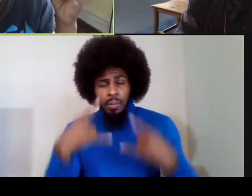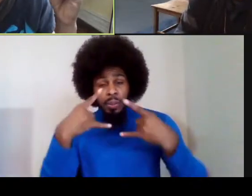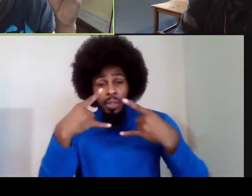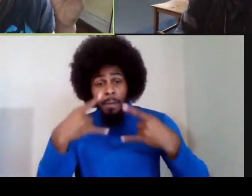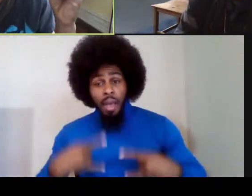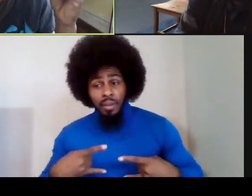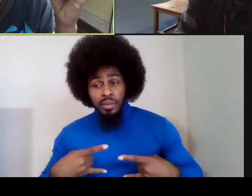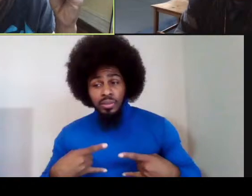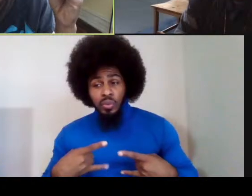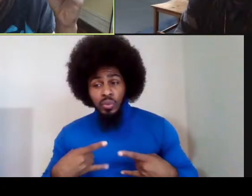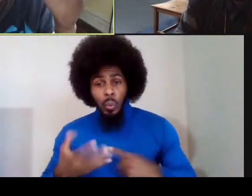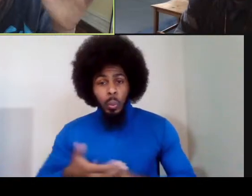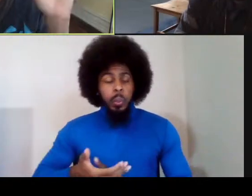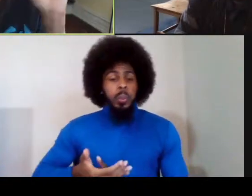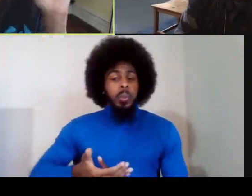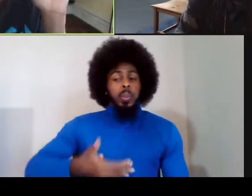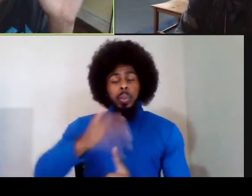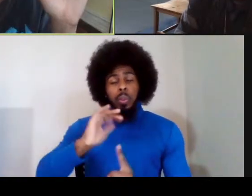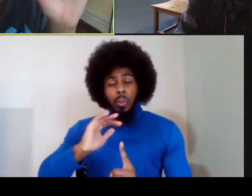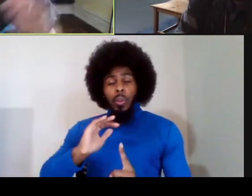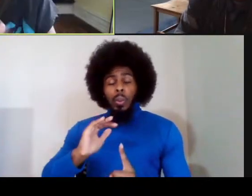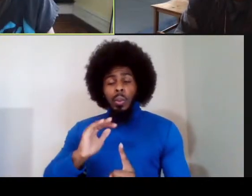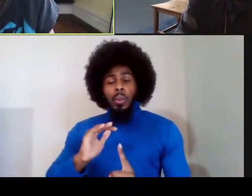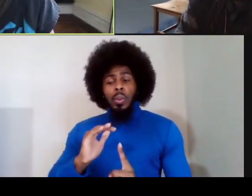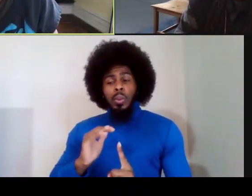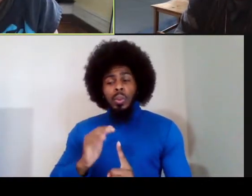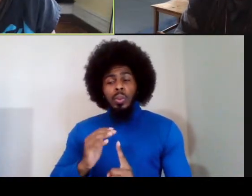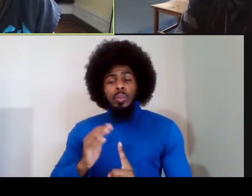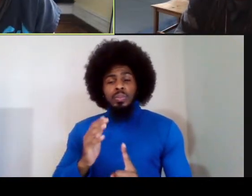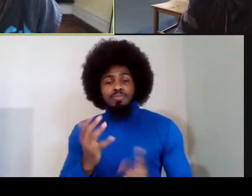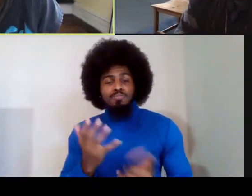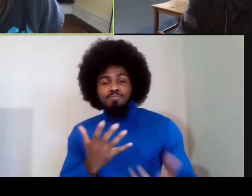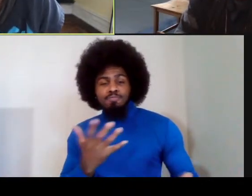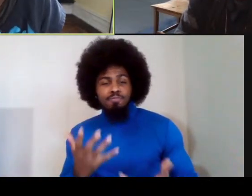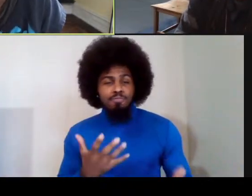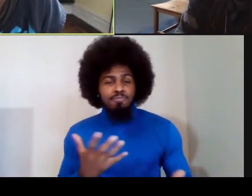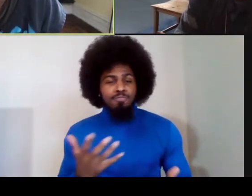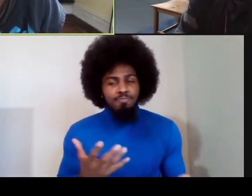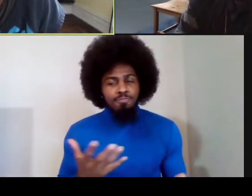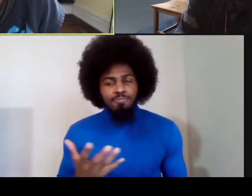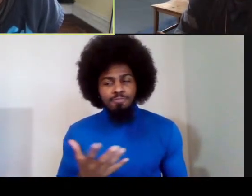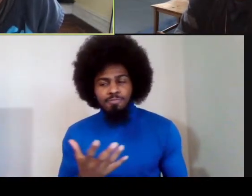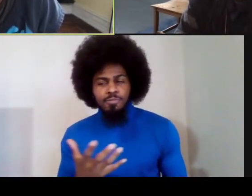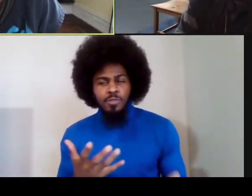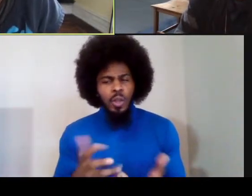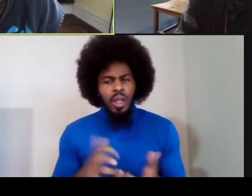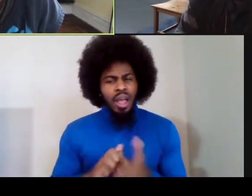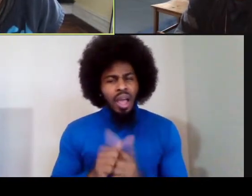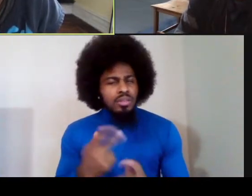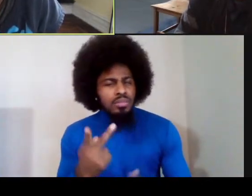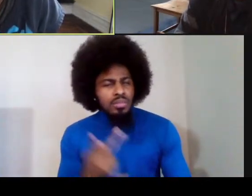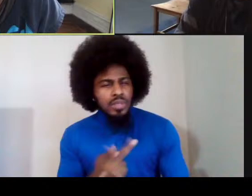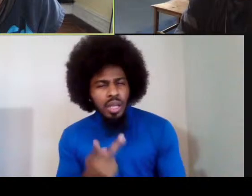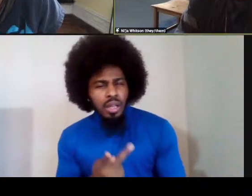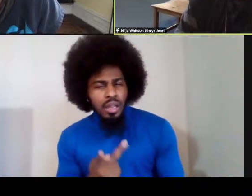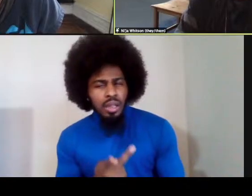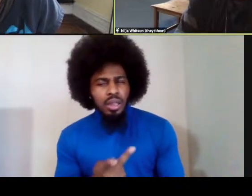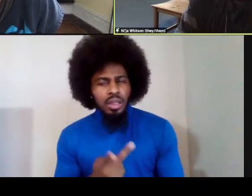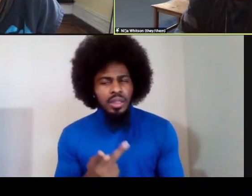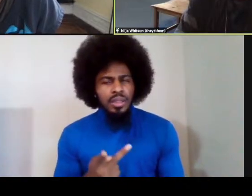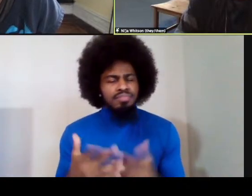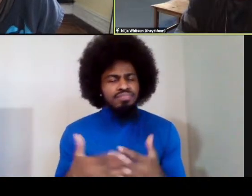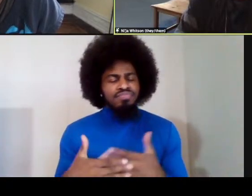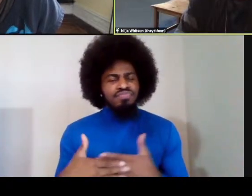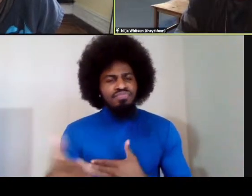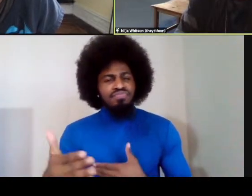slowly, slowly creep in back? Are you just going to be like, no? Or are you going to, you know, get some